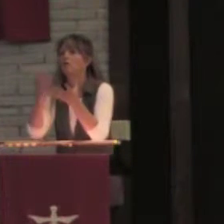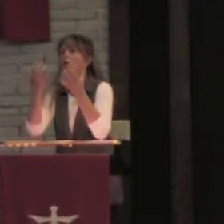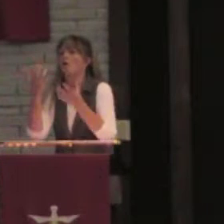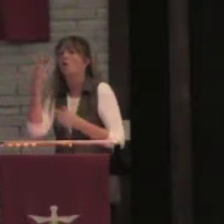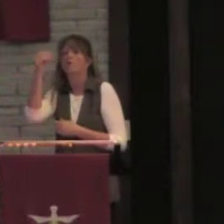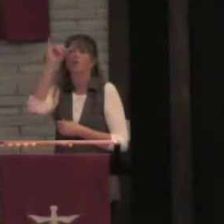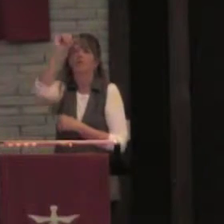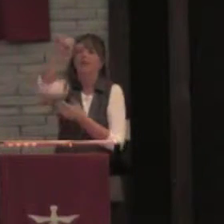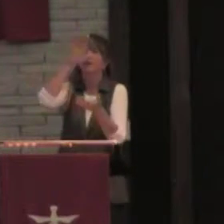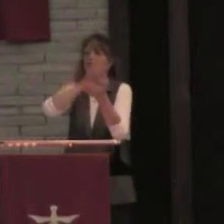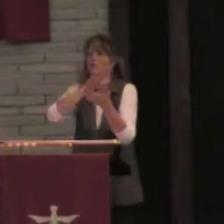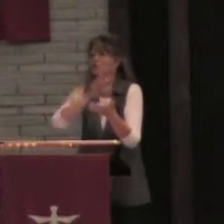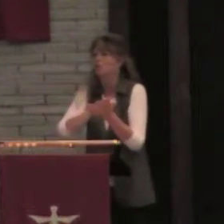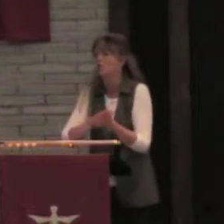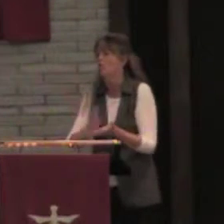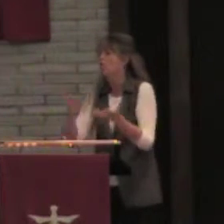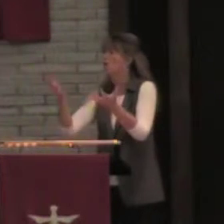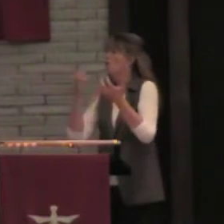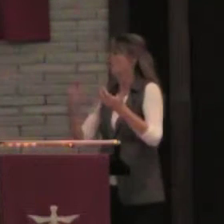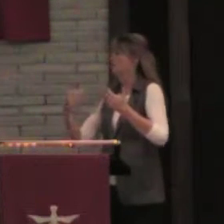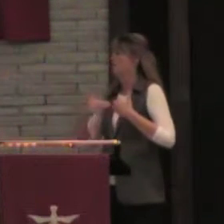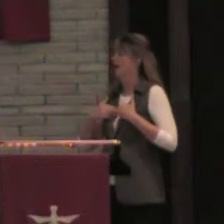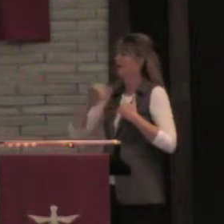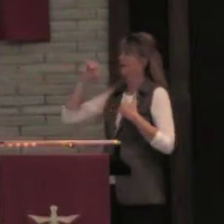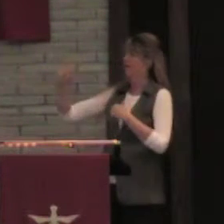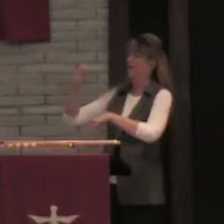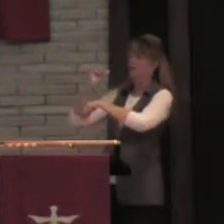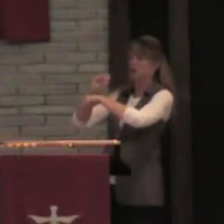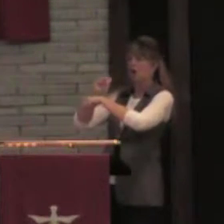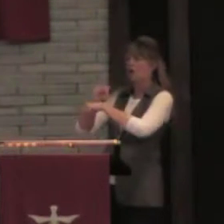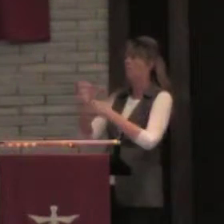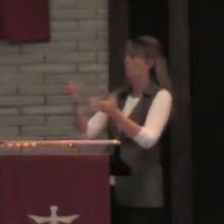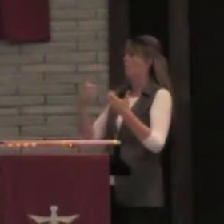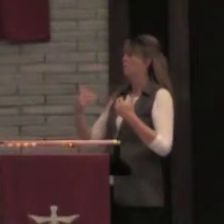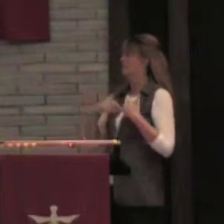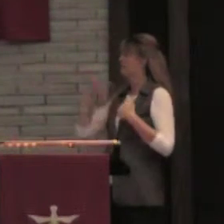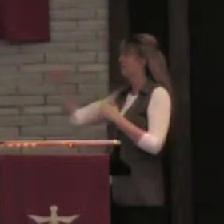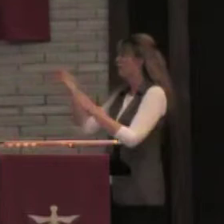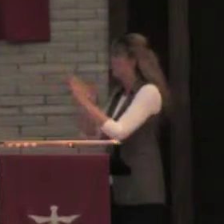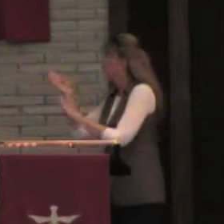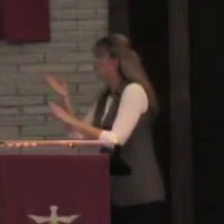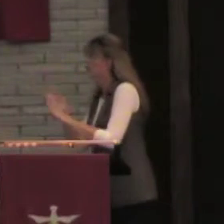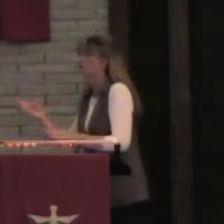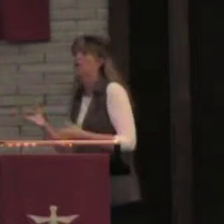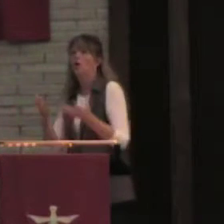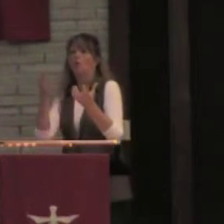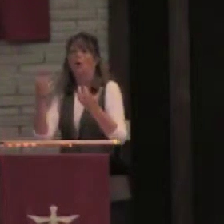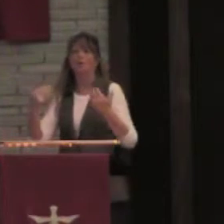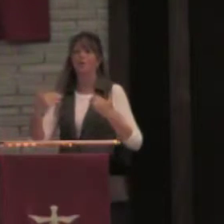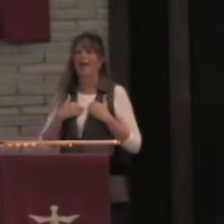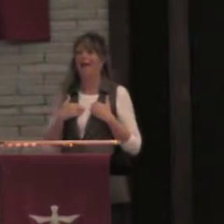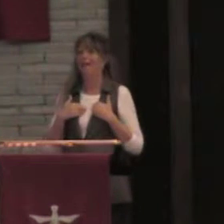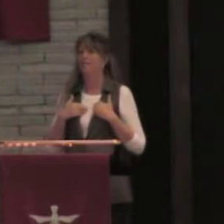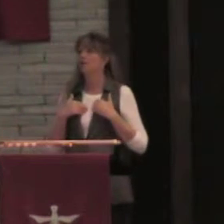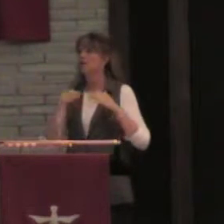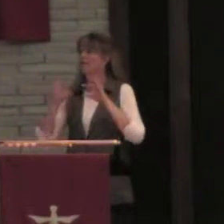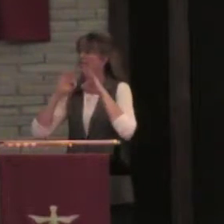like to have a good marriage, or to want us to go to a certain school, or to have a job, or a specific career,